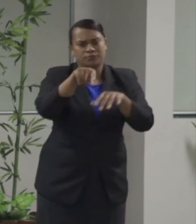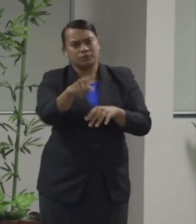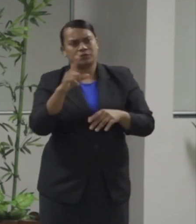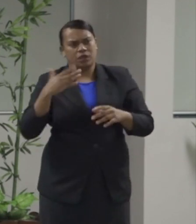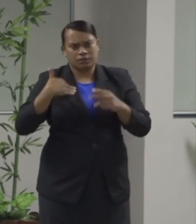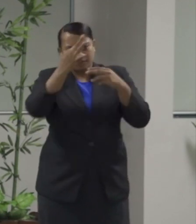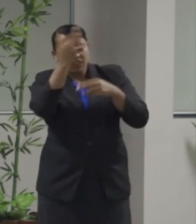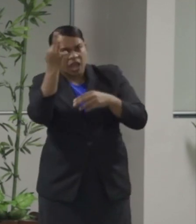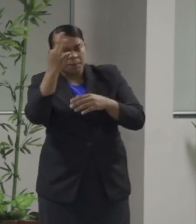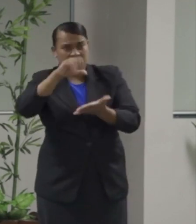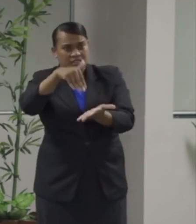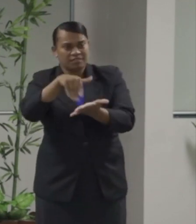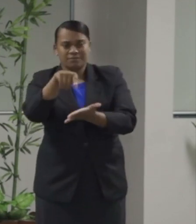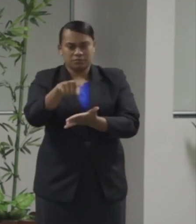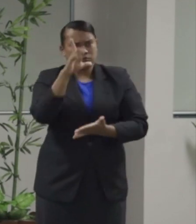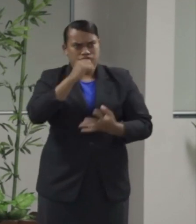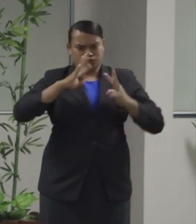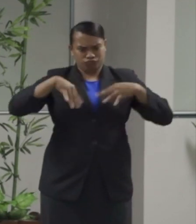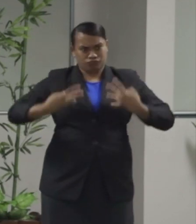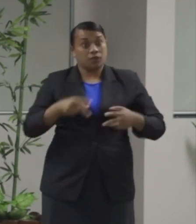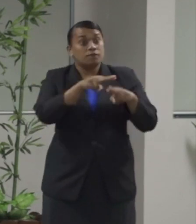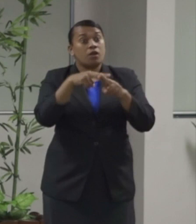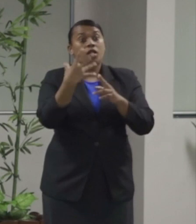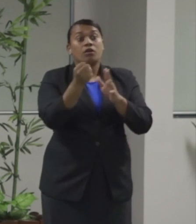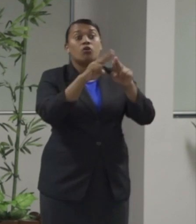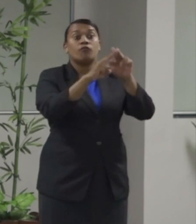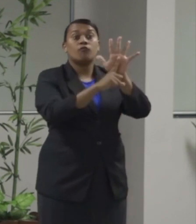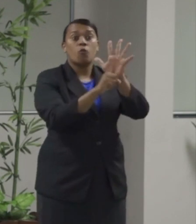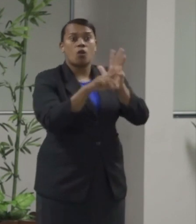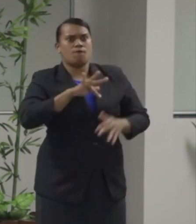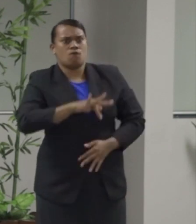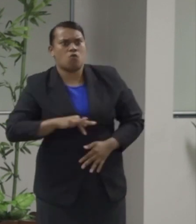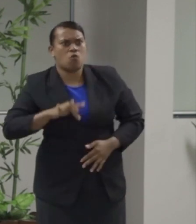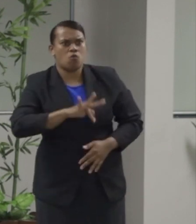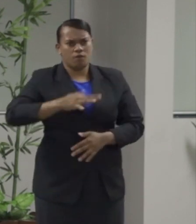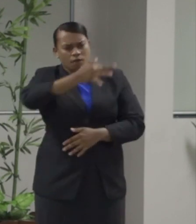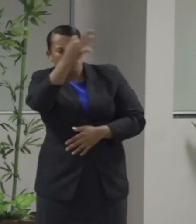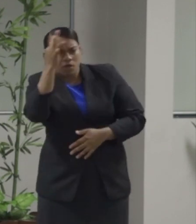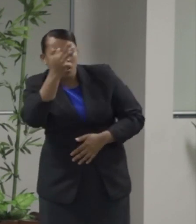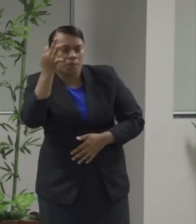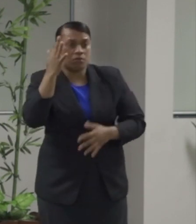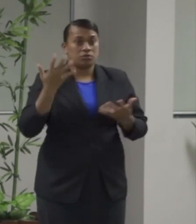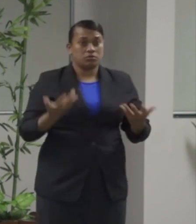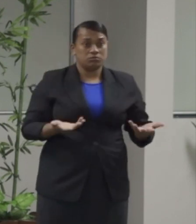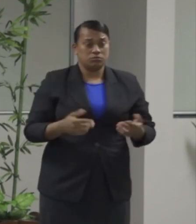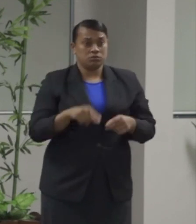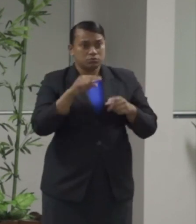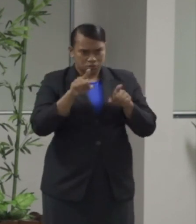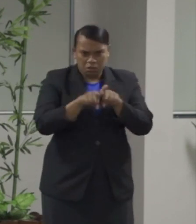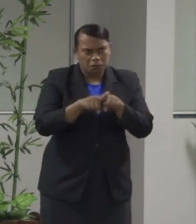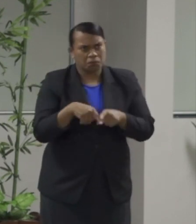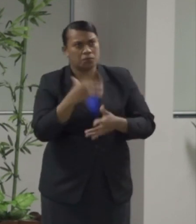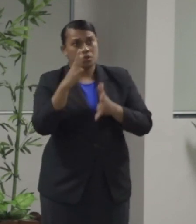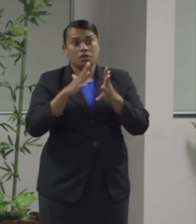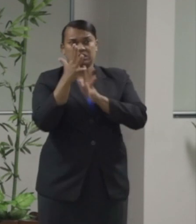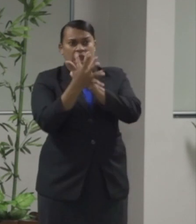as Fiji enters the flu season, a virus that shares many of the symptoms of COVID-19.